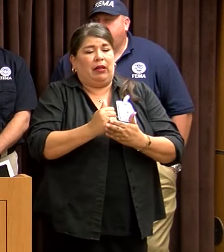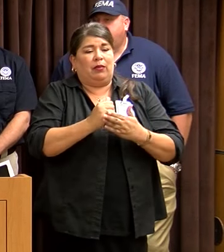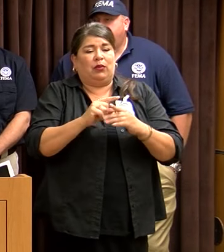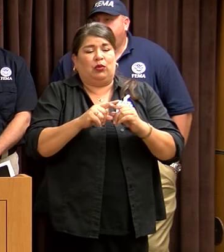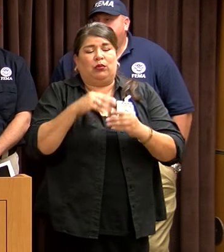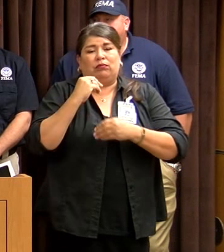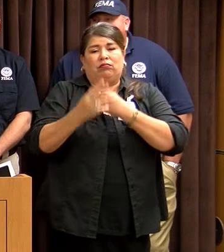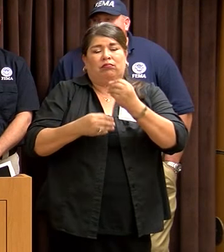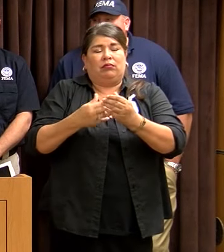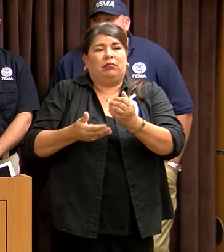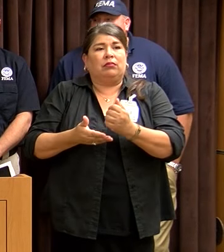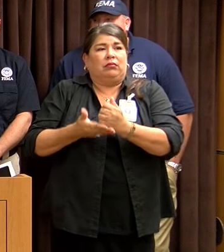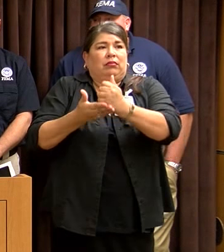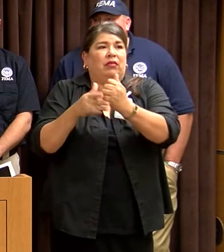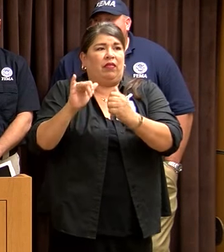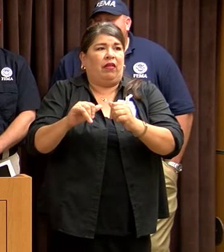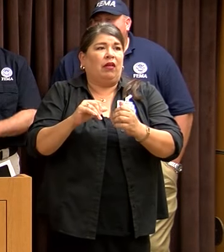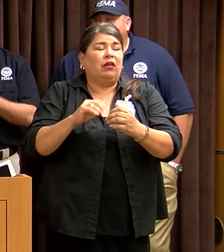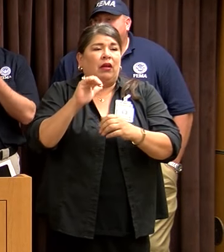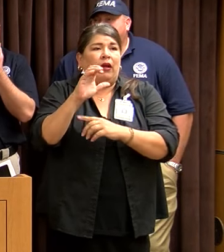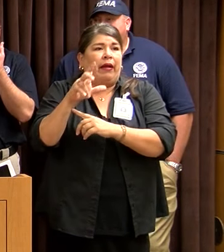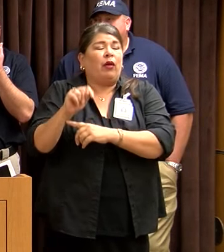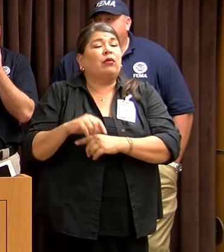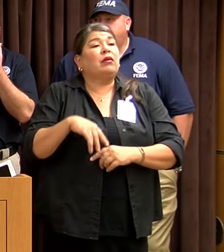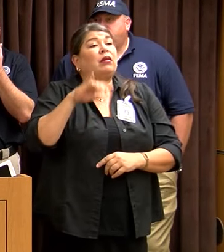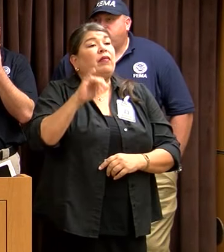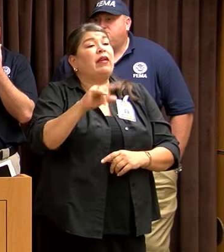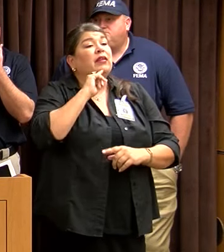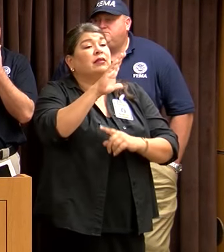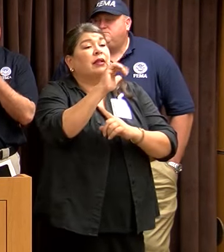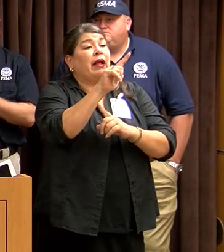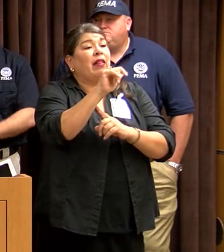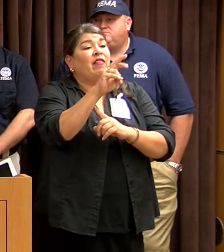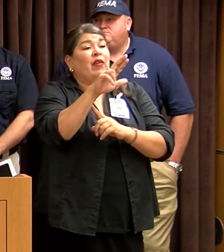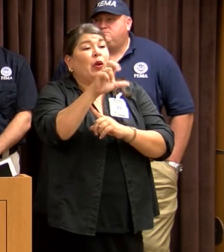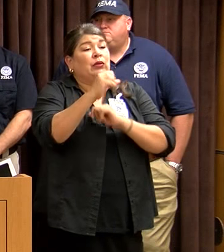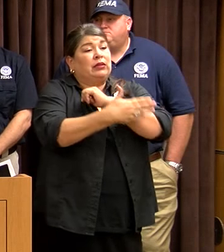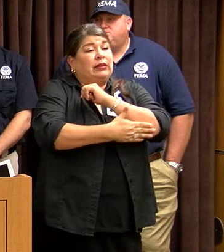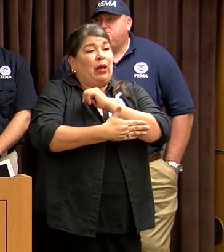those accounts. One of them is the Calaveras County Community Foundation.